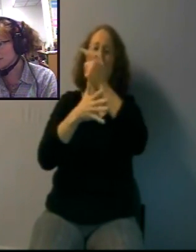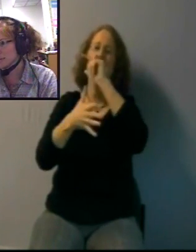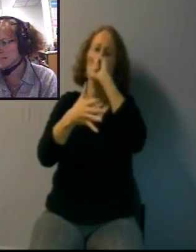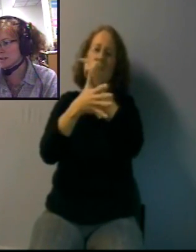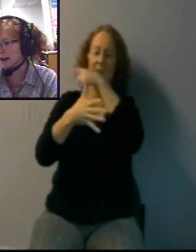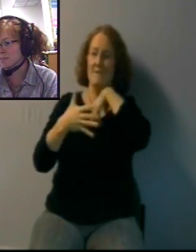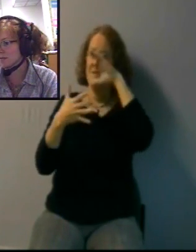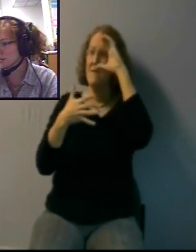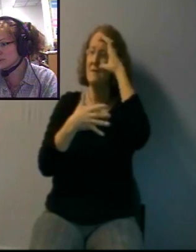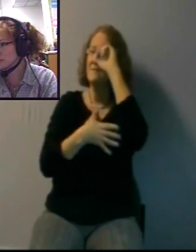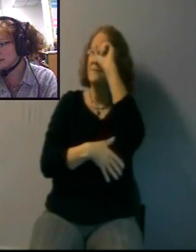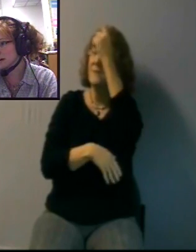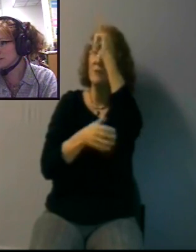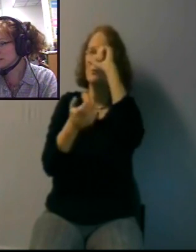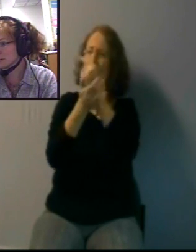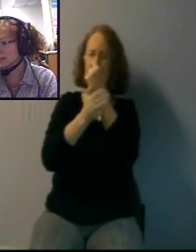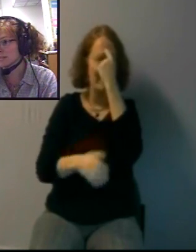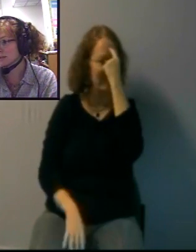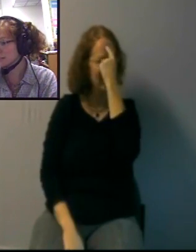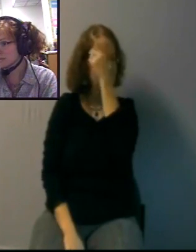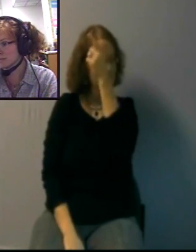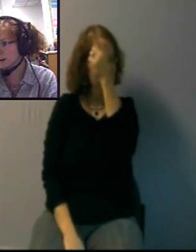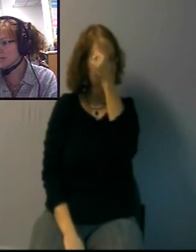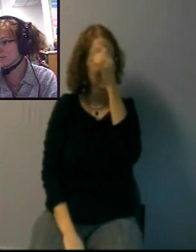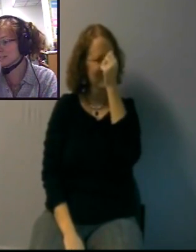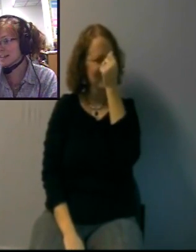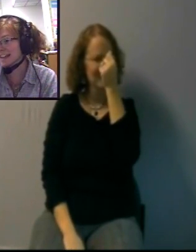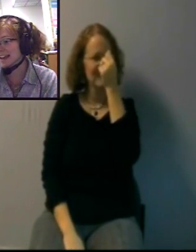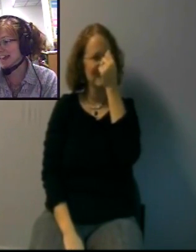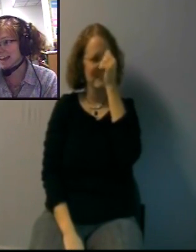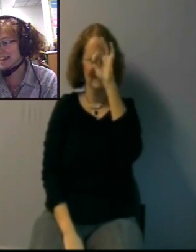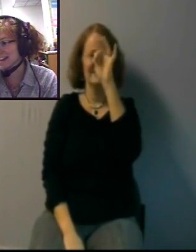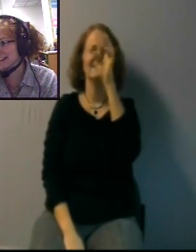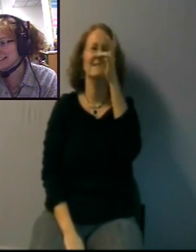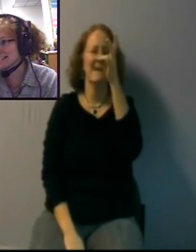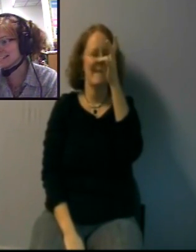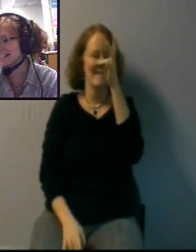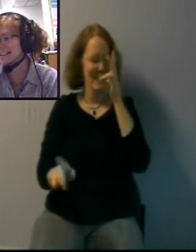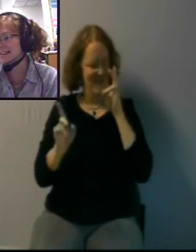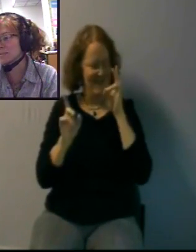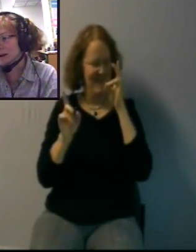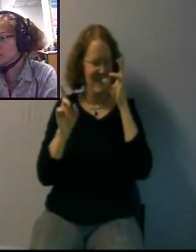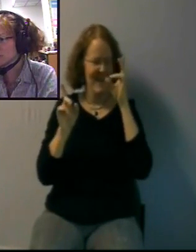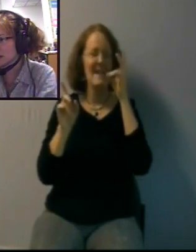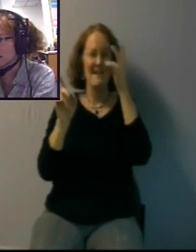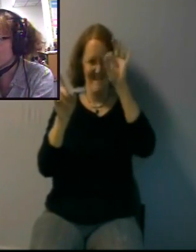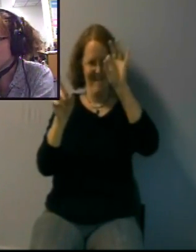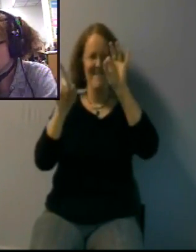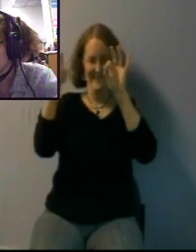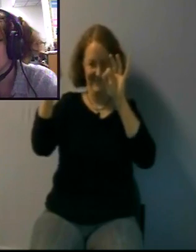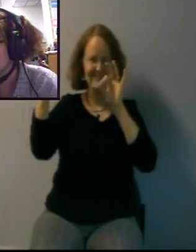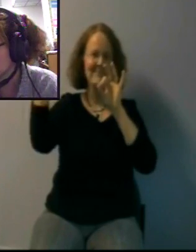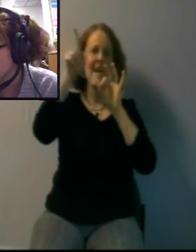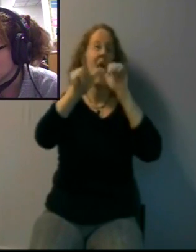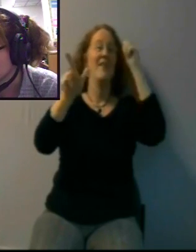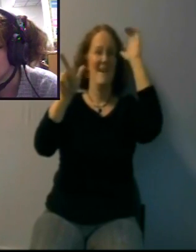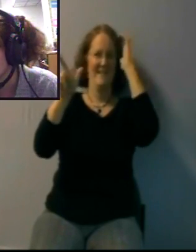time to time, but for the most part, we were just a bunch of rogues. And let's see, my oldest cousin, first of all, she graduated